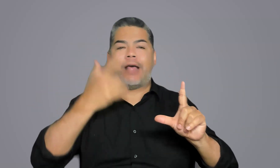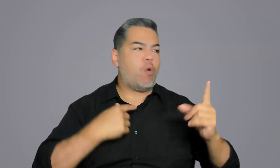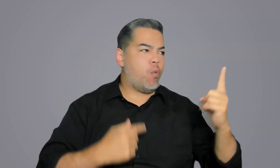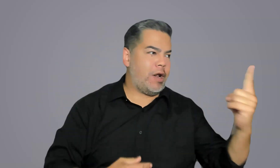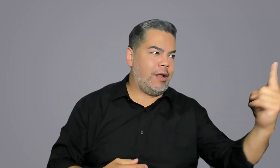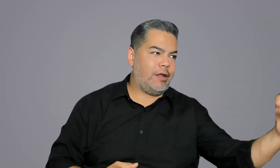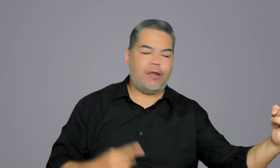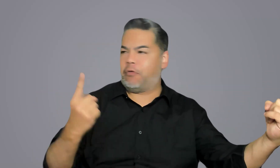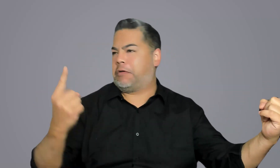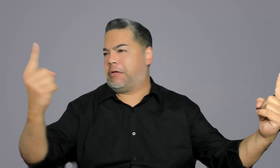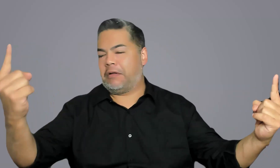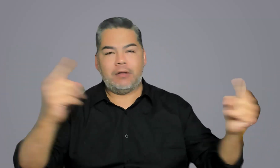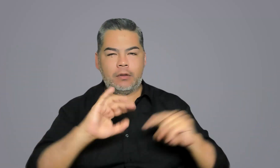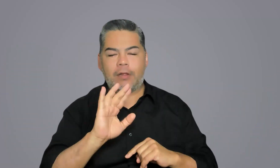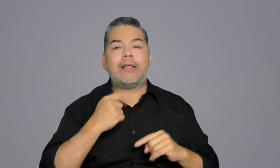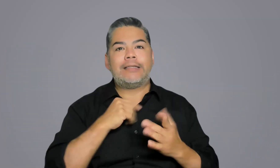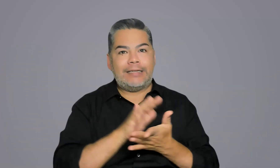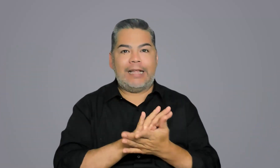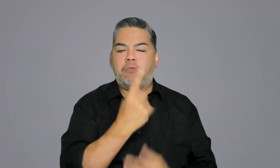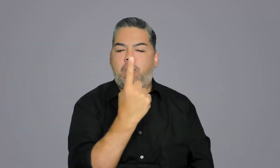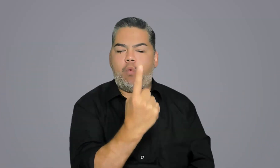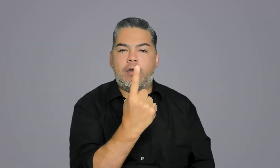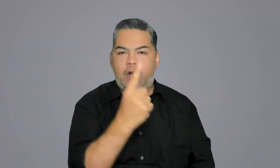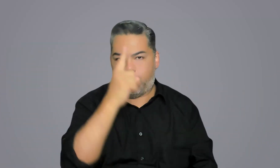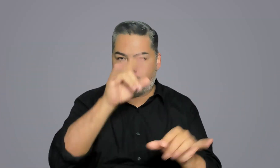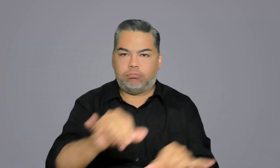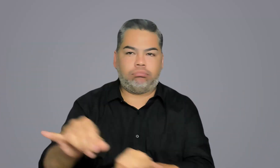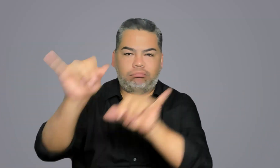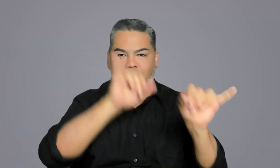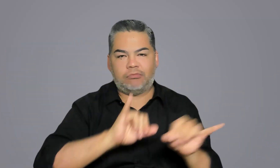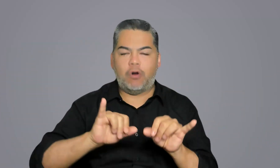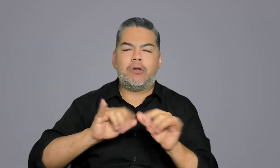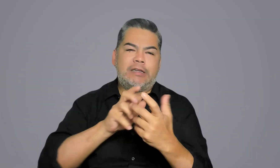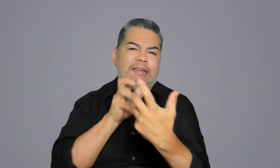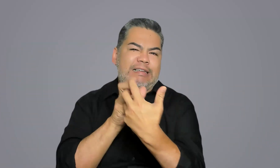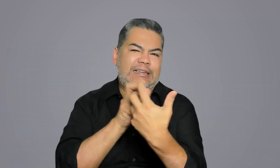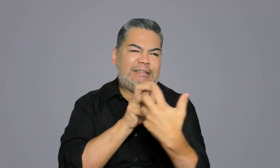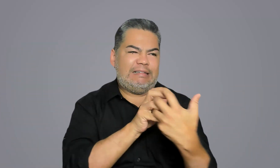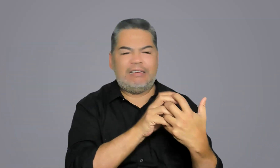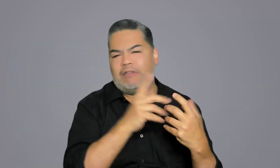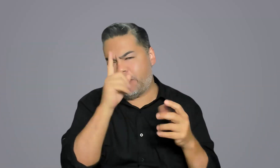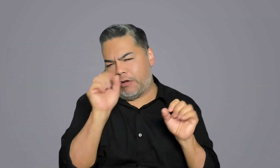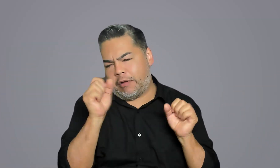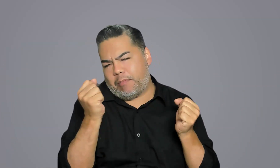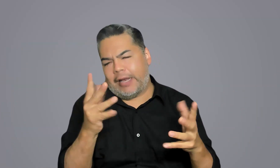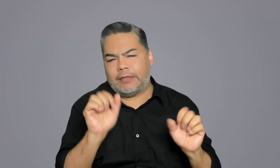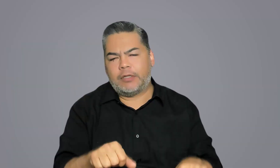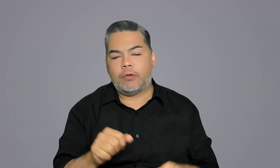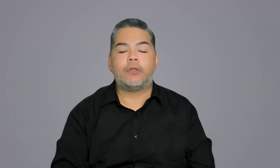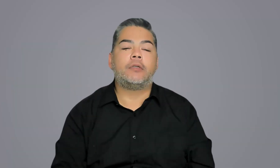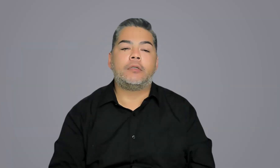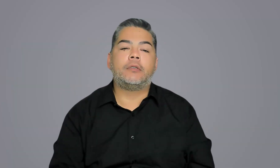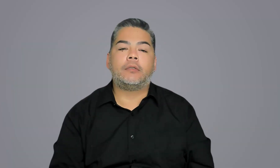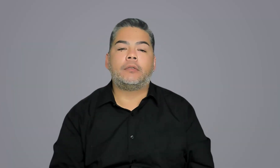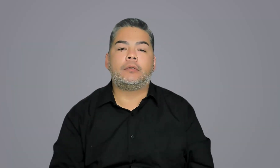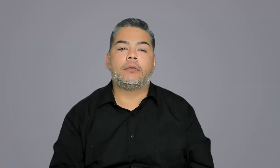other. It's nice to be able to produce one document that meets all requirements, or as many as possible. Remember to test at every